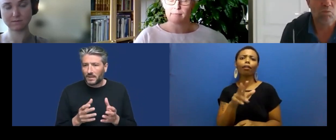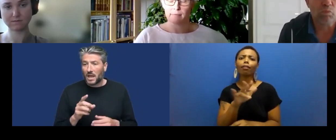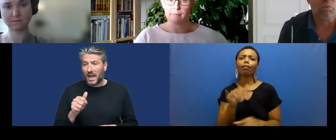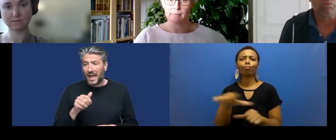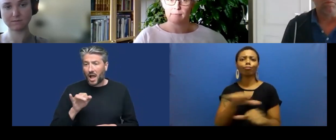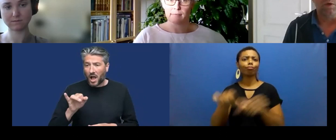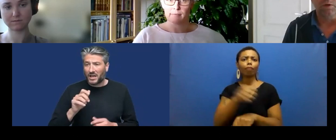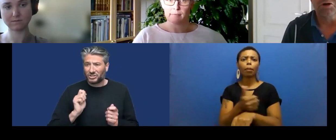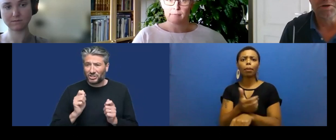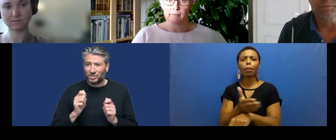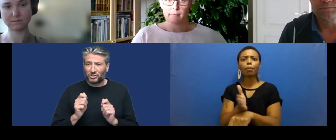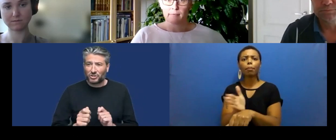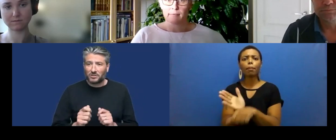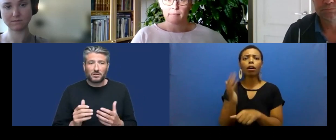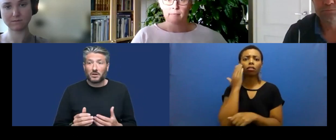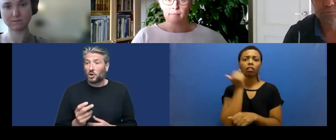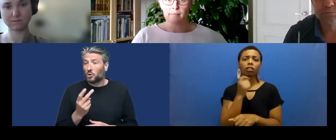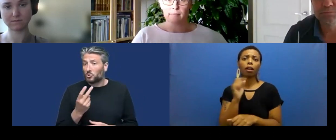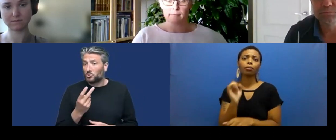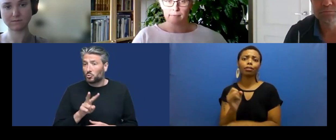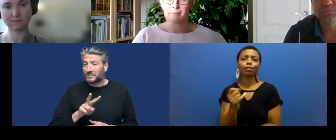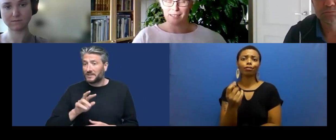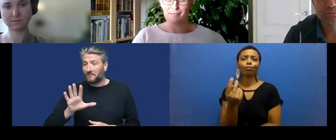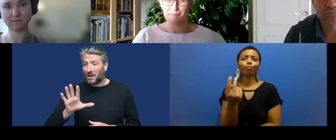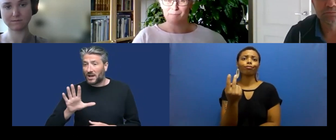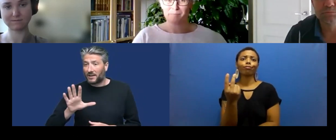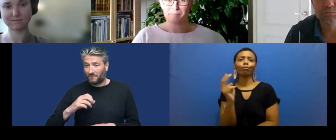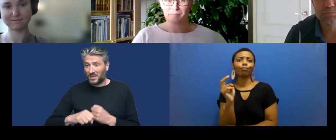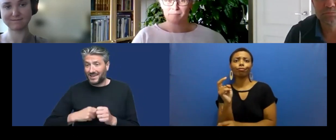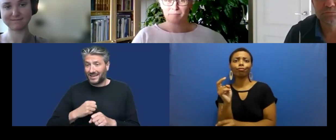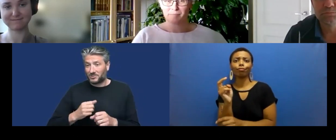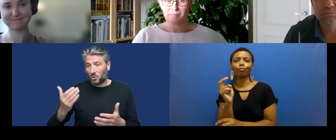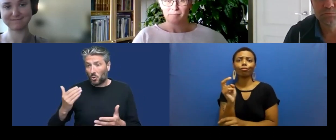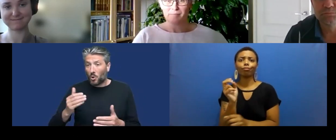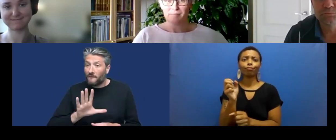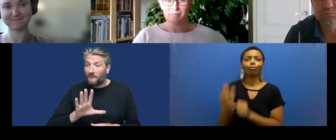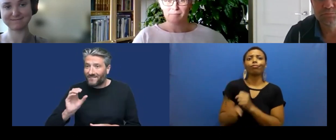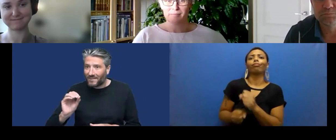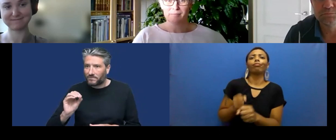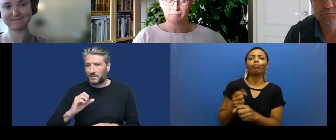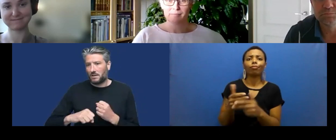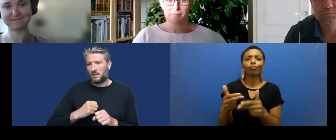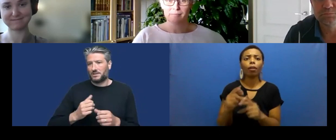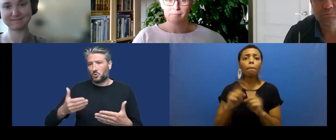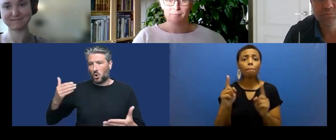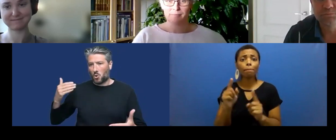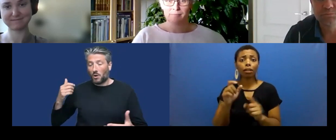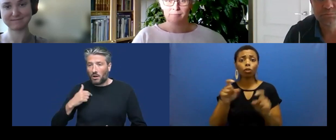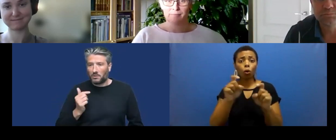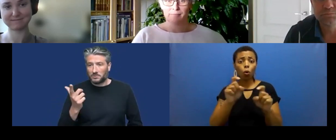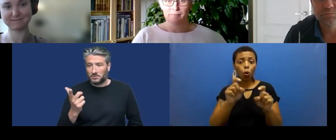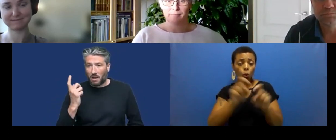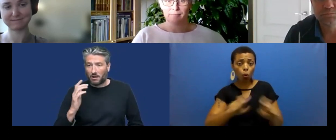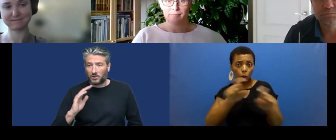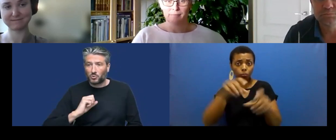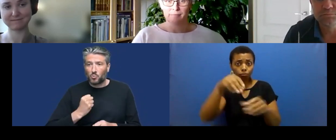was, 25, it goes back, 50 years when I started my work in computer science. And there's always been,